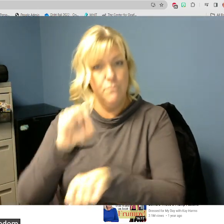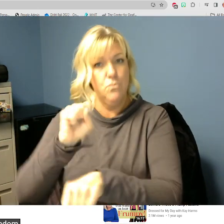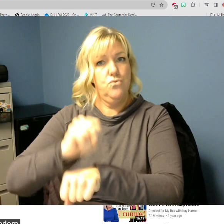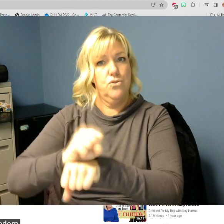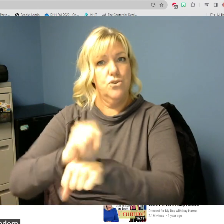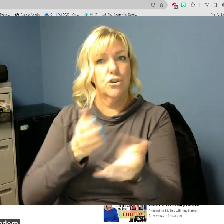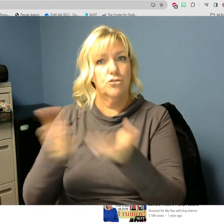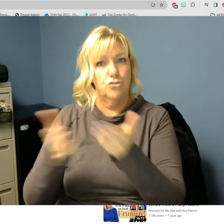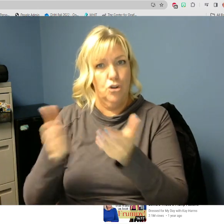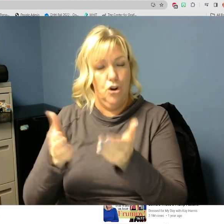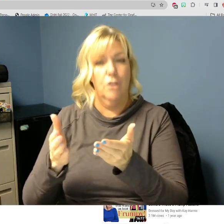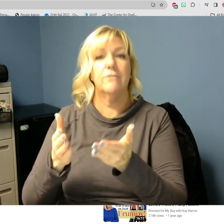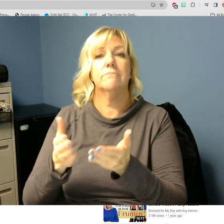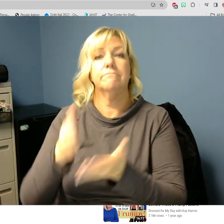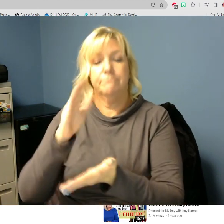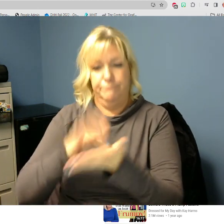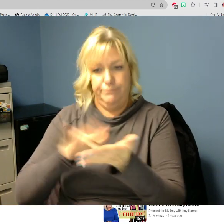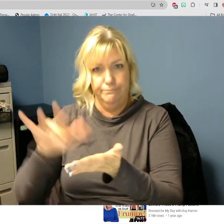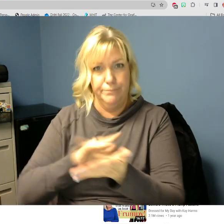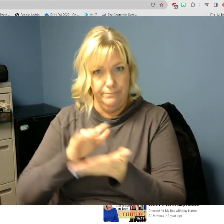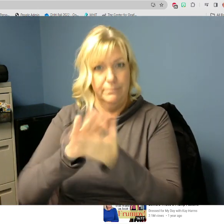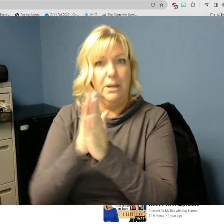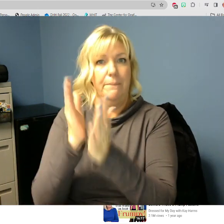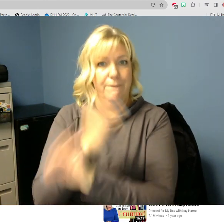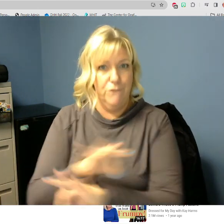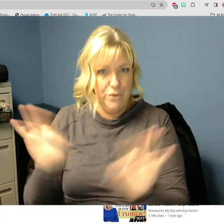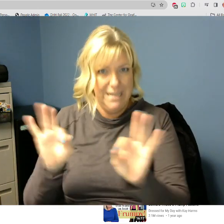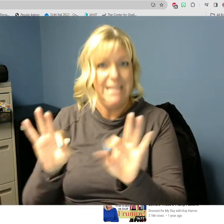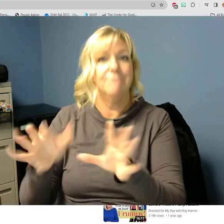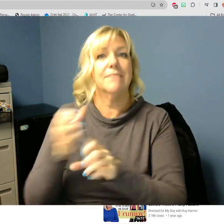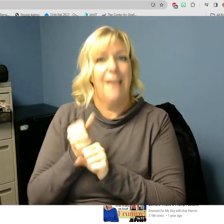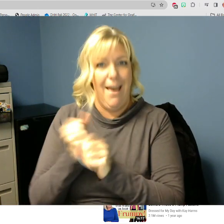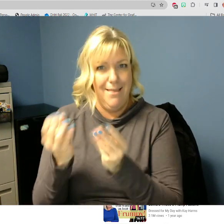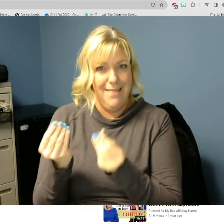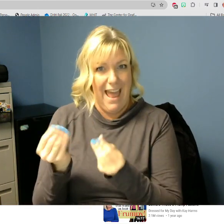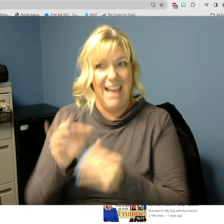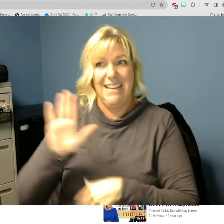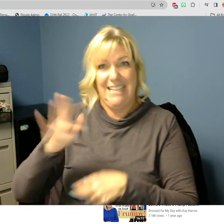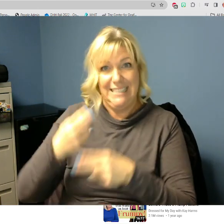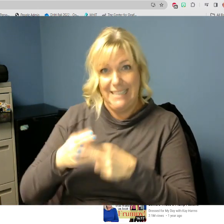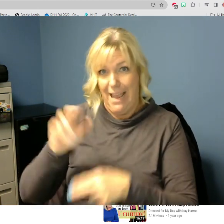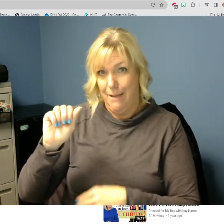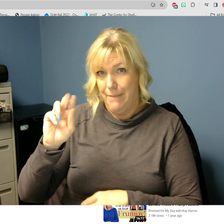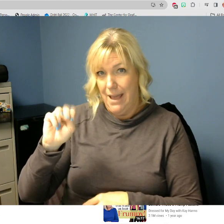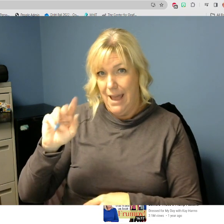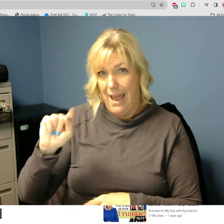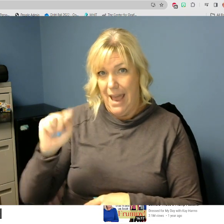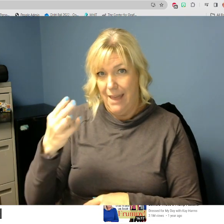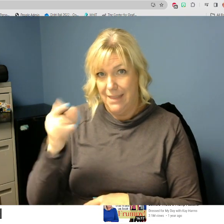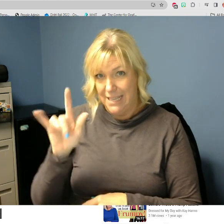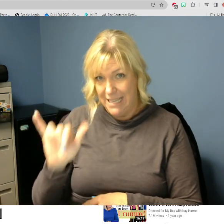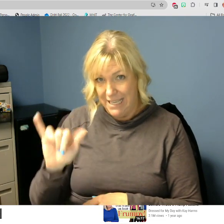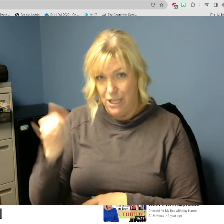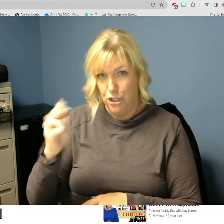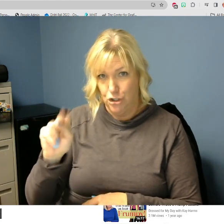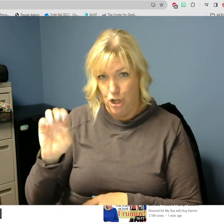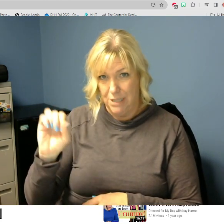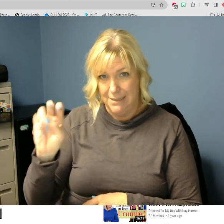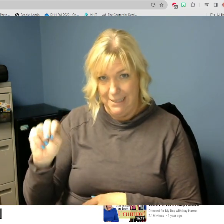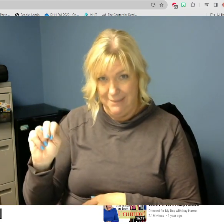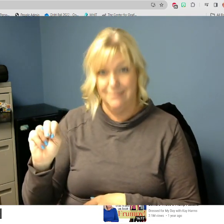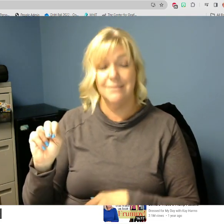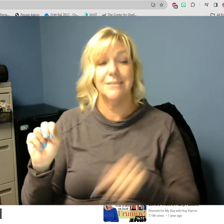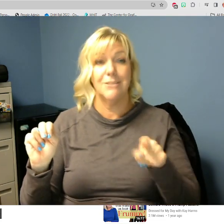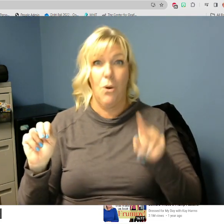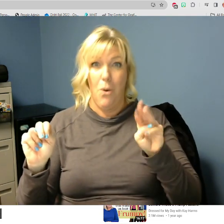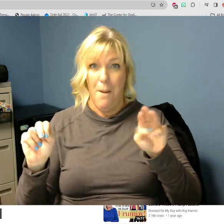time. He got his freedom dues. His name was Anthony Johnson. So Mary marries Anthony Johnson. This is Mary Johnson.